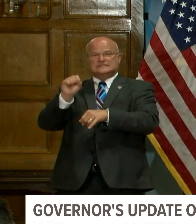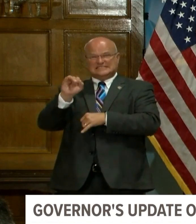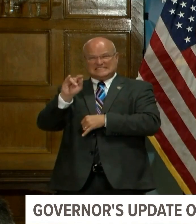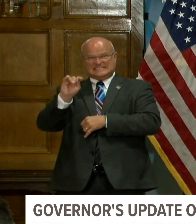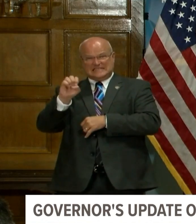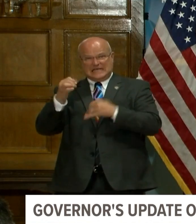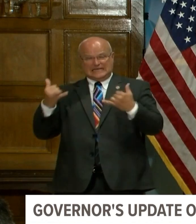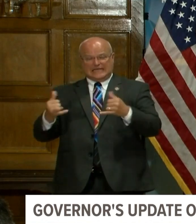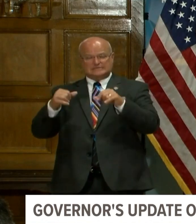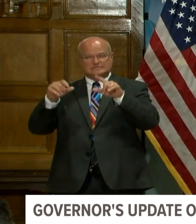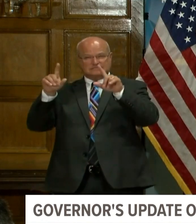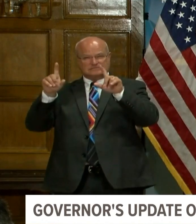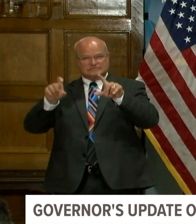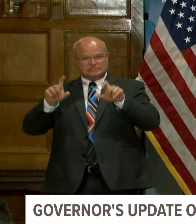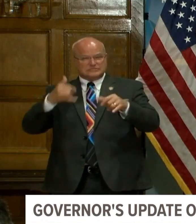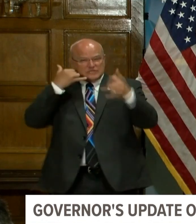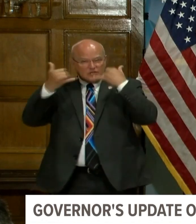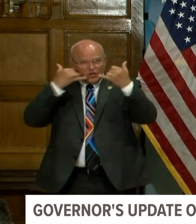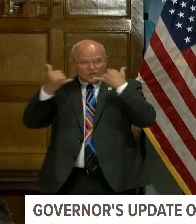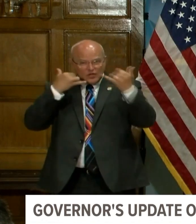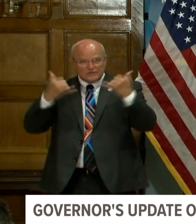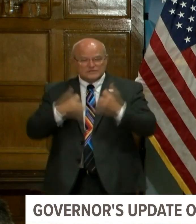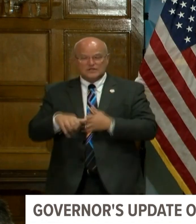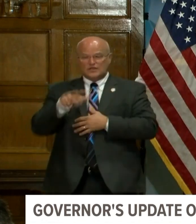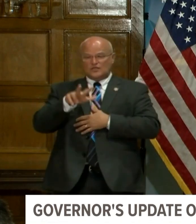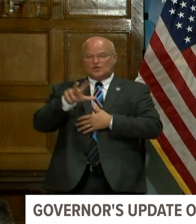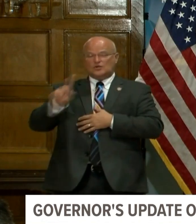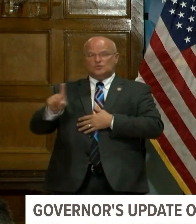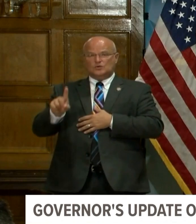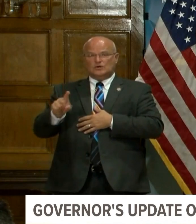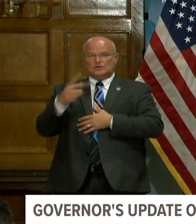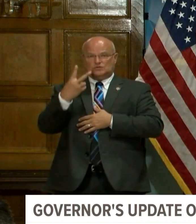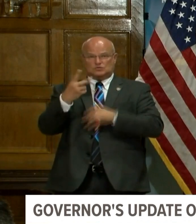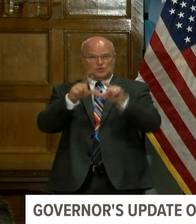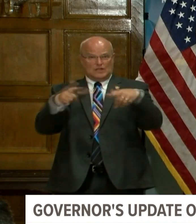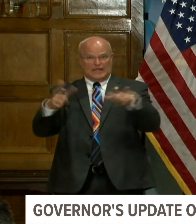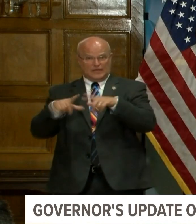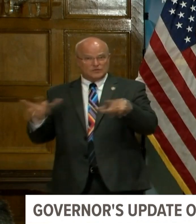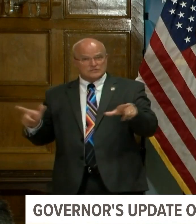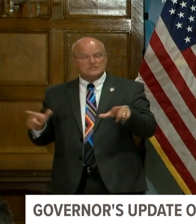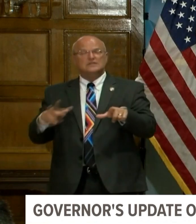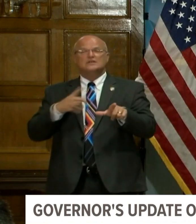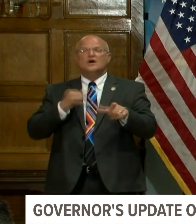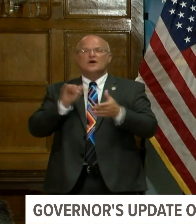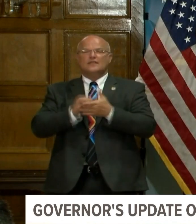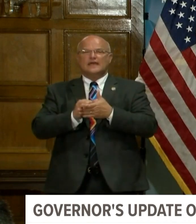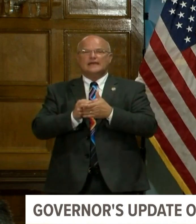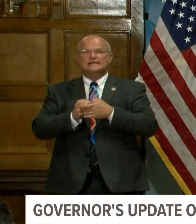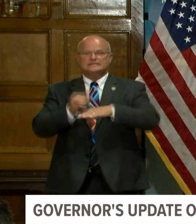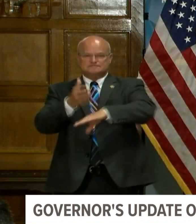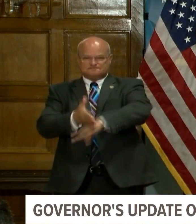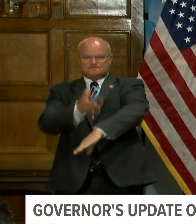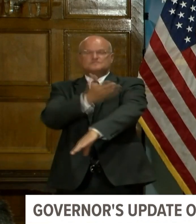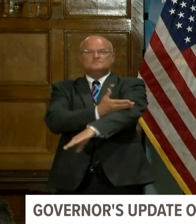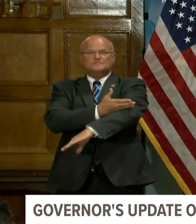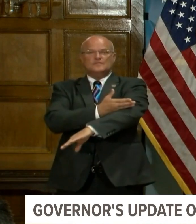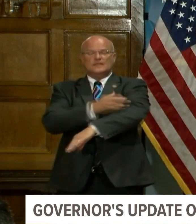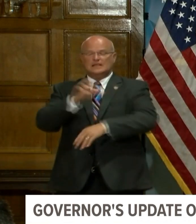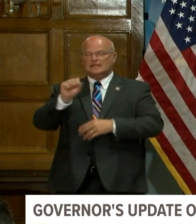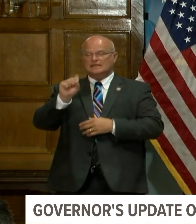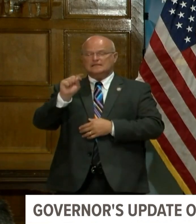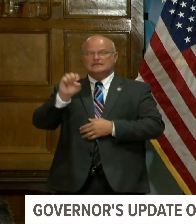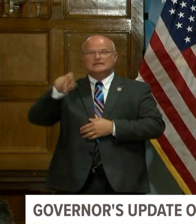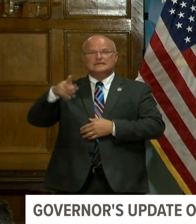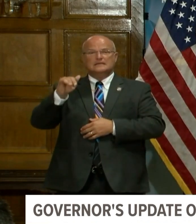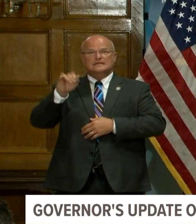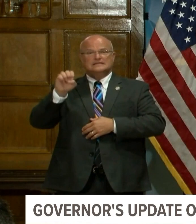We have 31 of those that are bilingual, and so that's a step forward, and Stephanie Williams, Chief of Staff, has